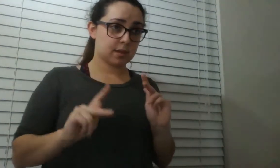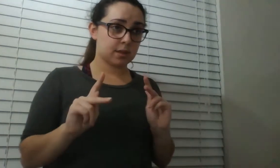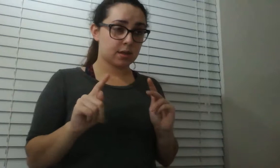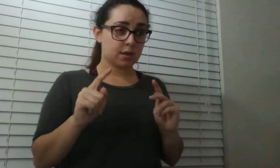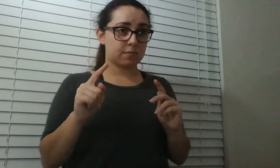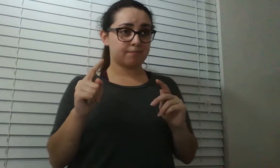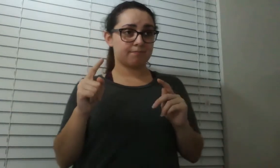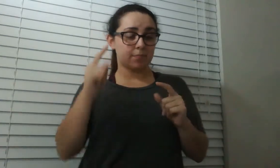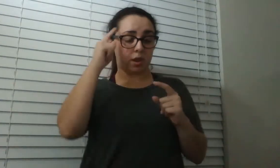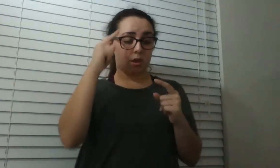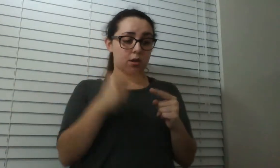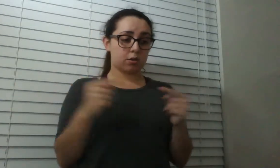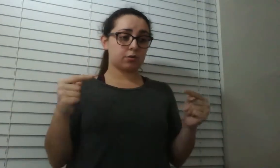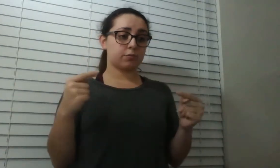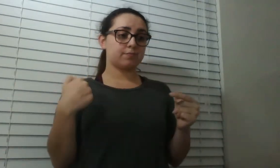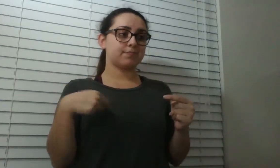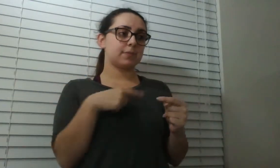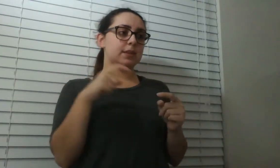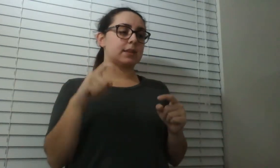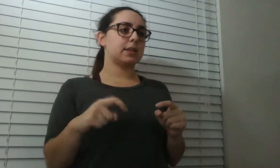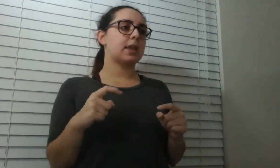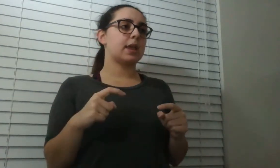should just embrace that. We would be freer if we didn't